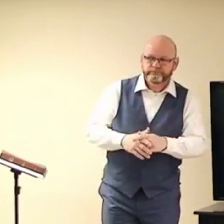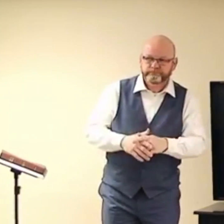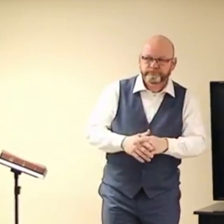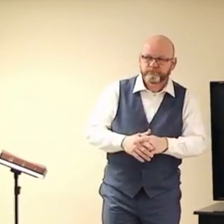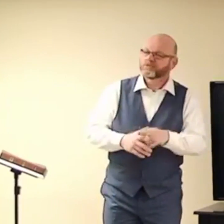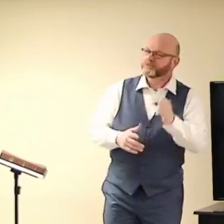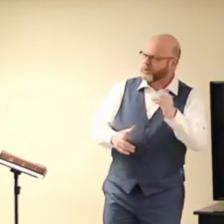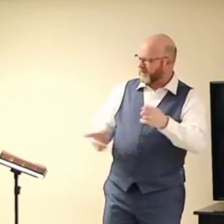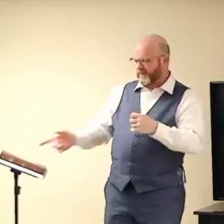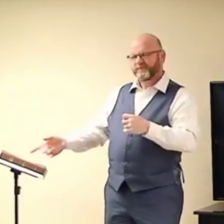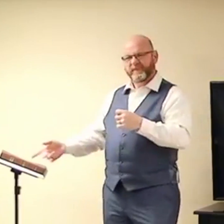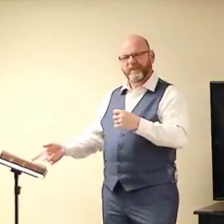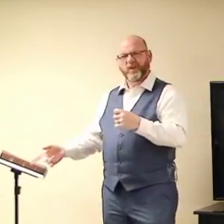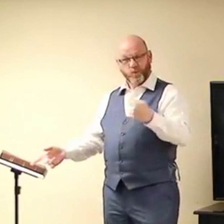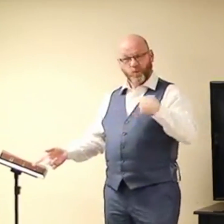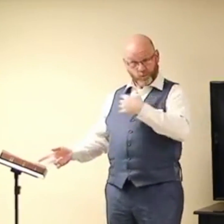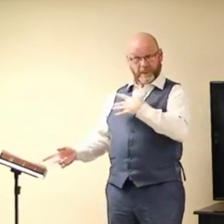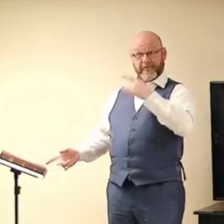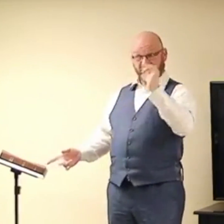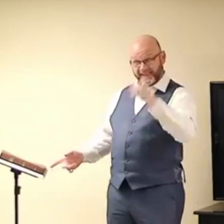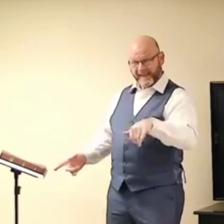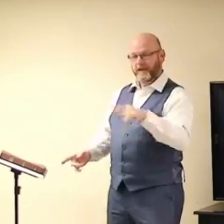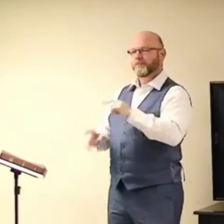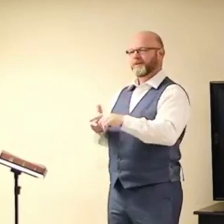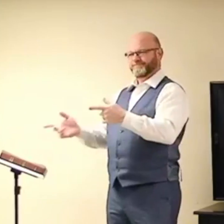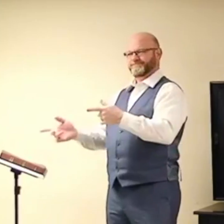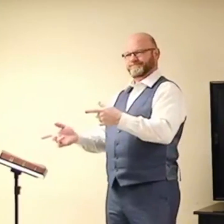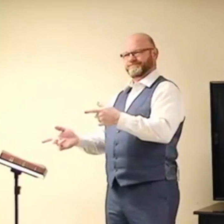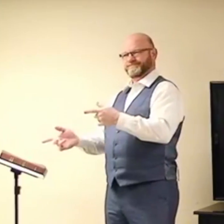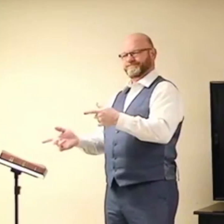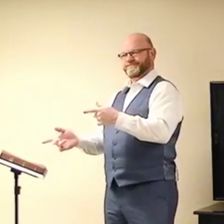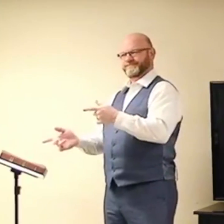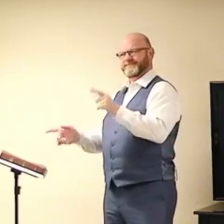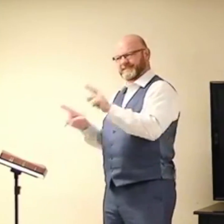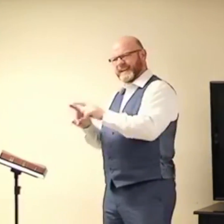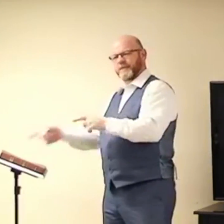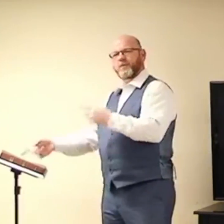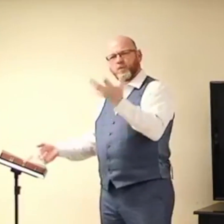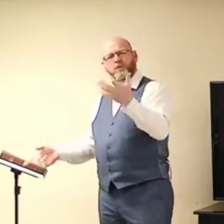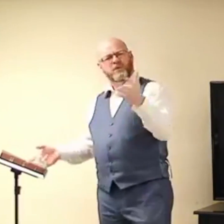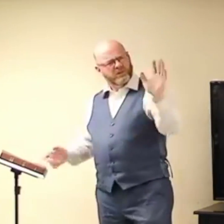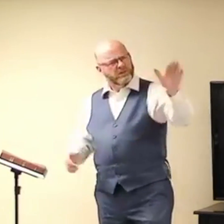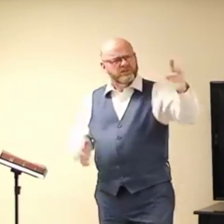That's not what he did. We would like that, but